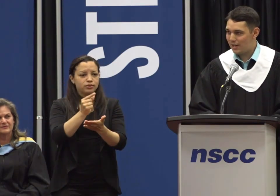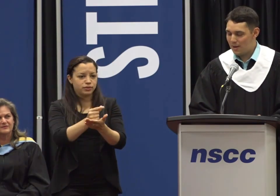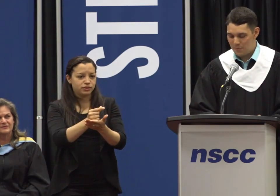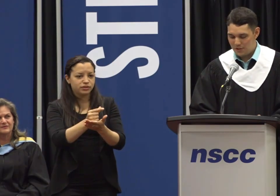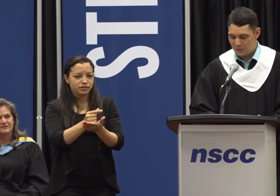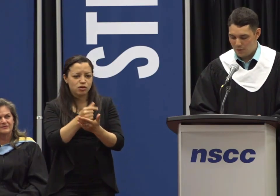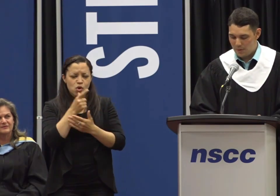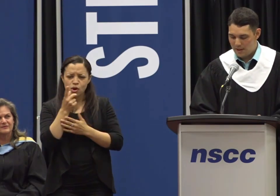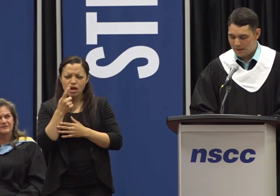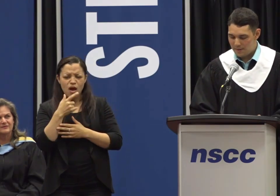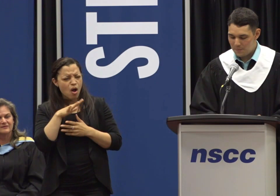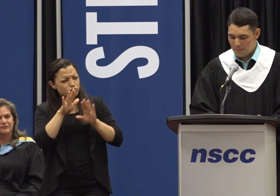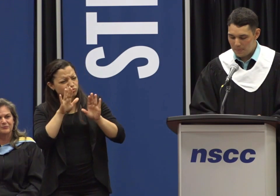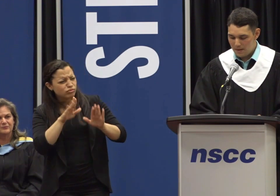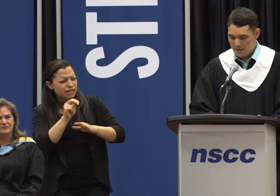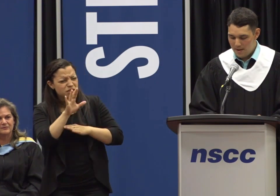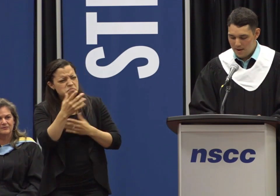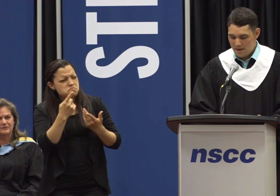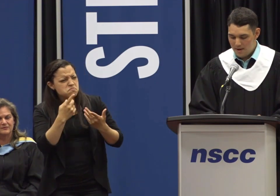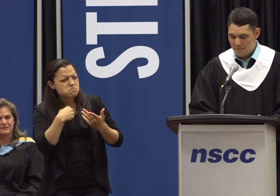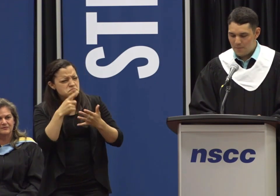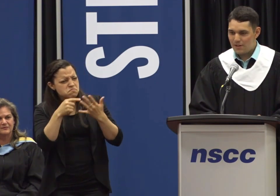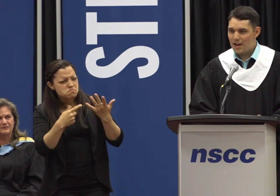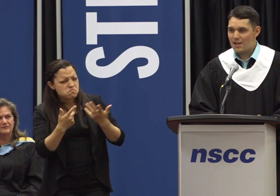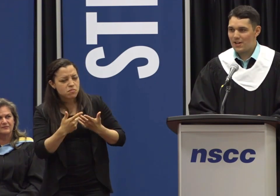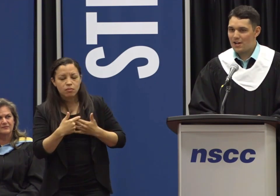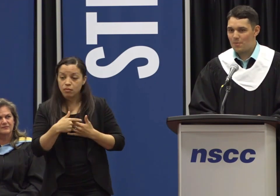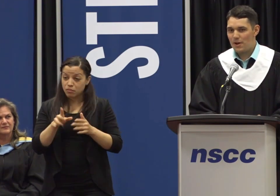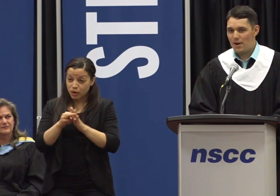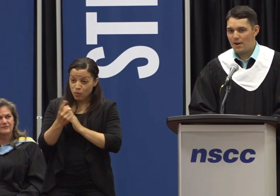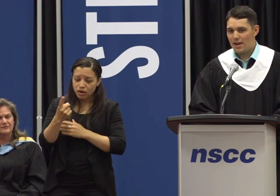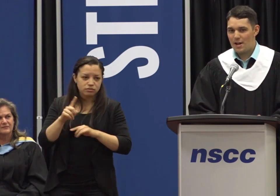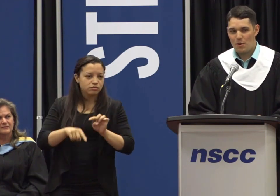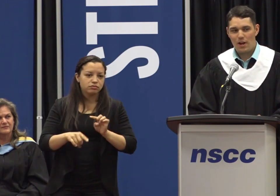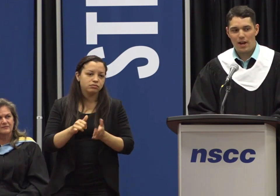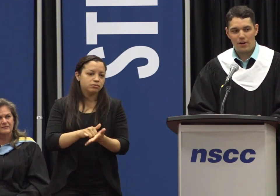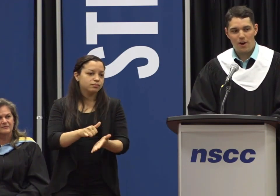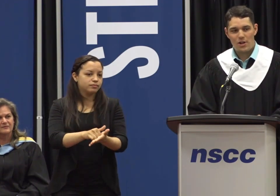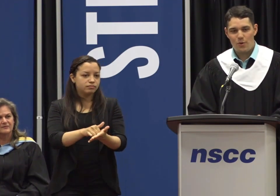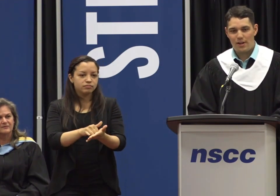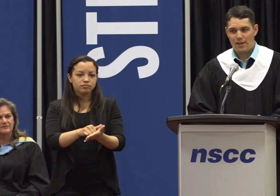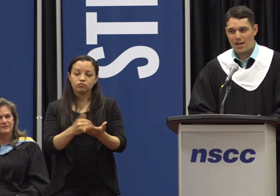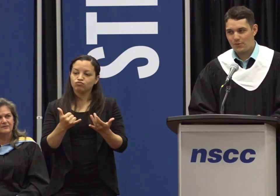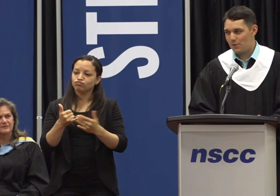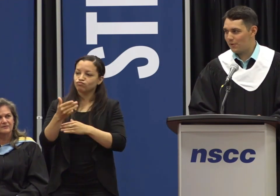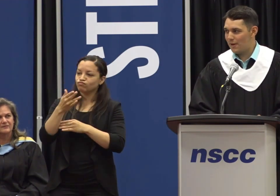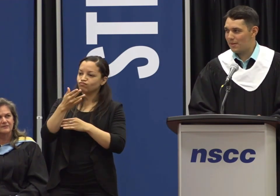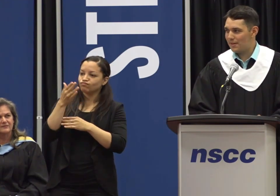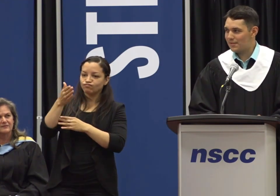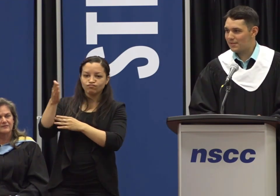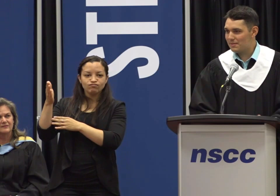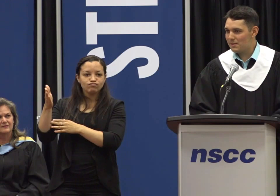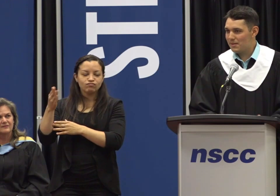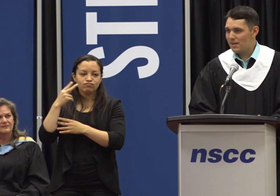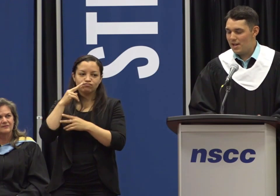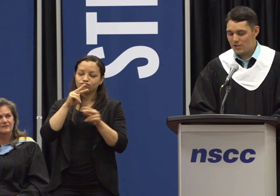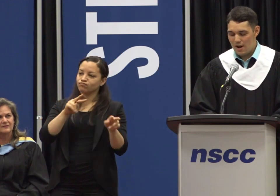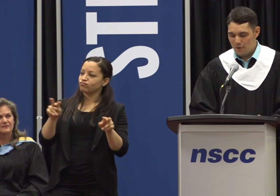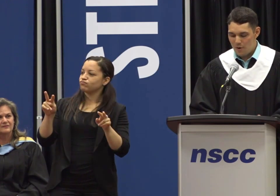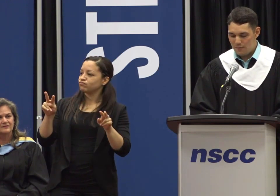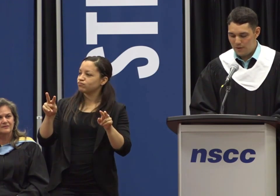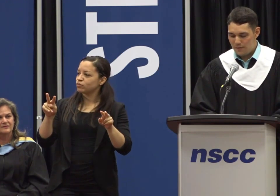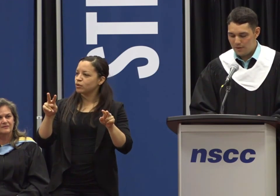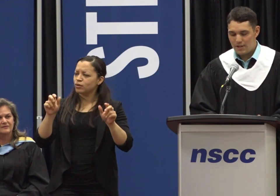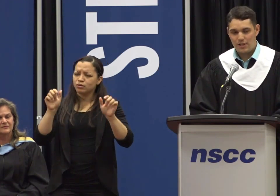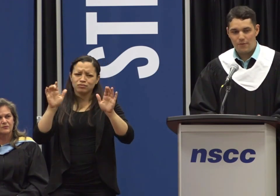of course I can't pick just one thing. But today I stand up here and I'm looking at a graduating class full of great things. Each and